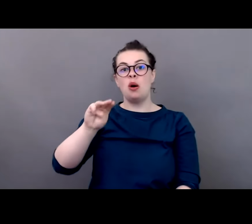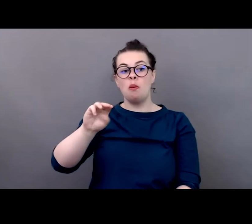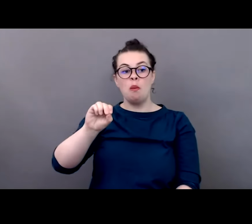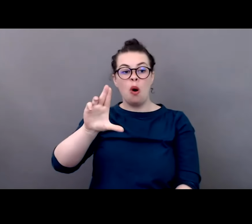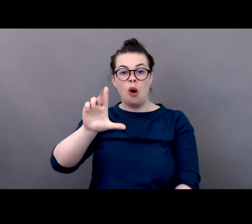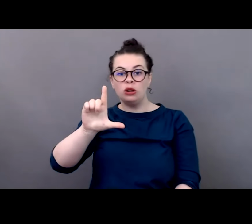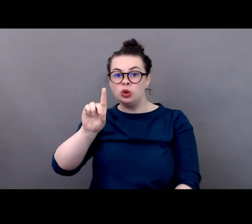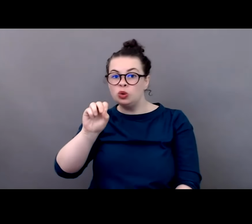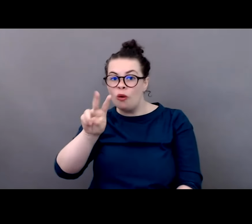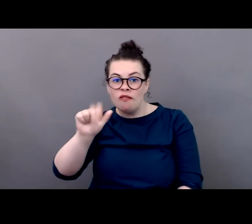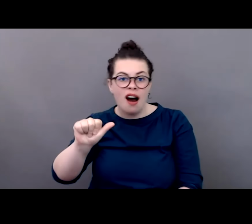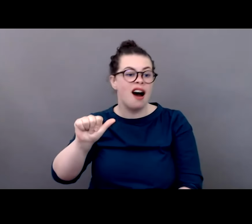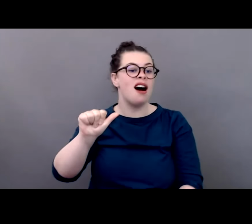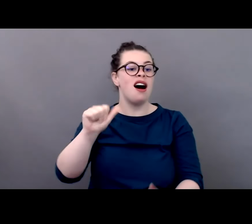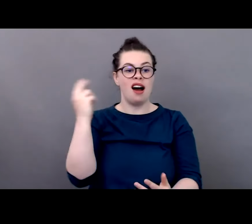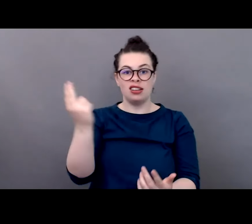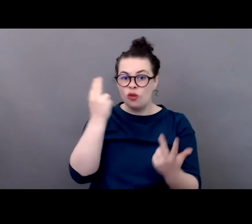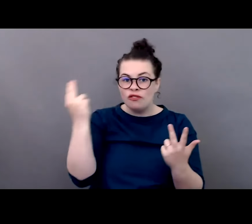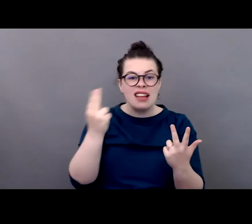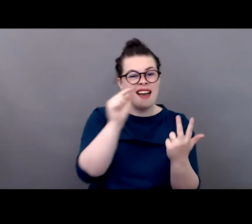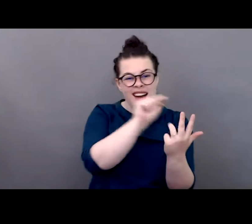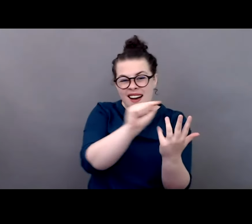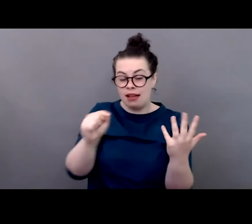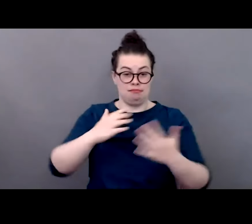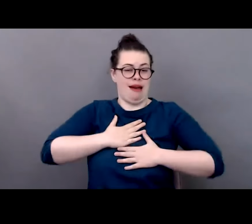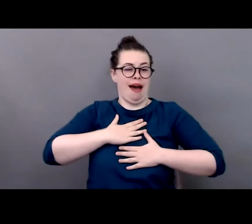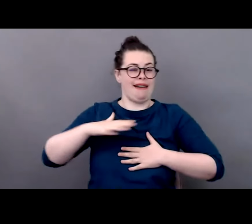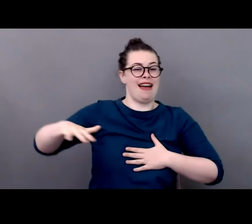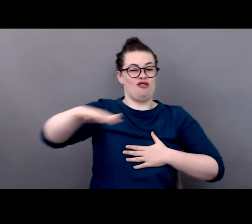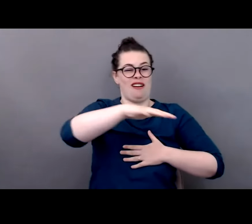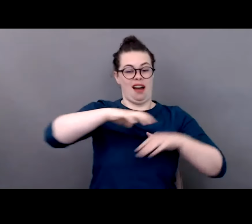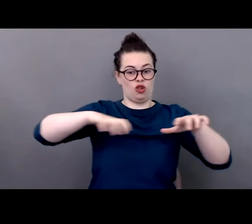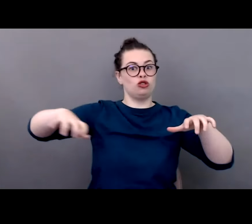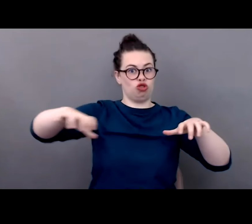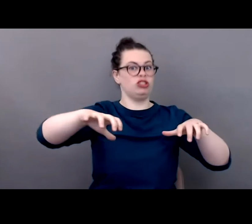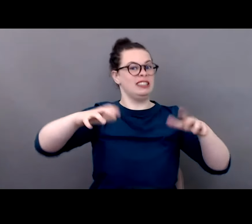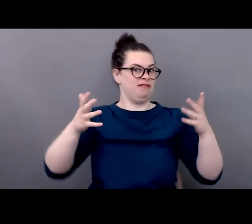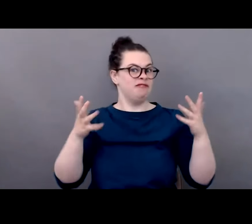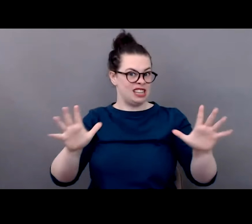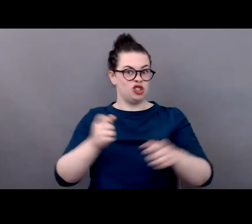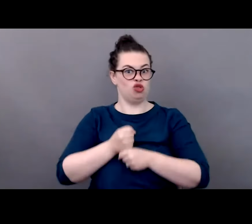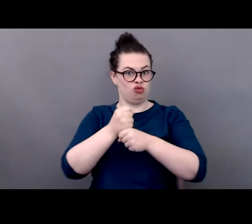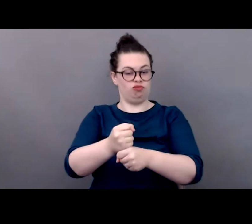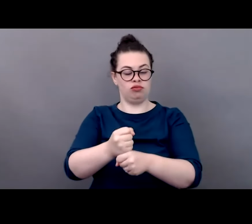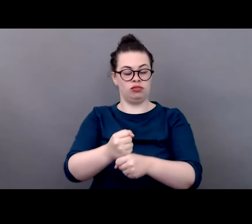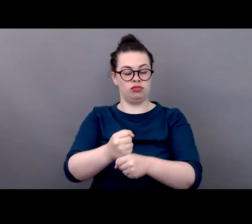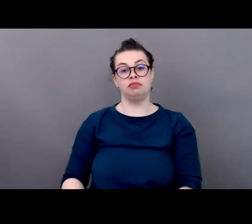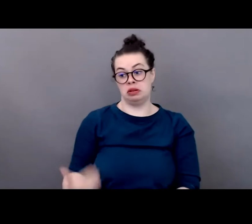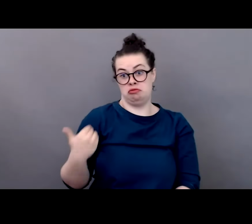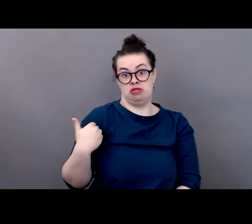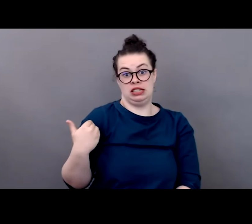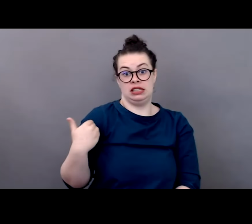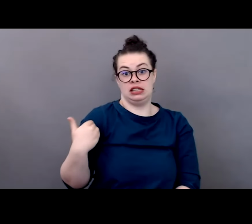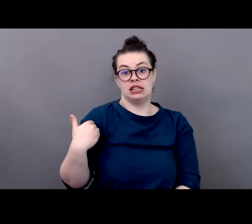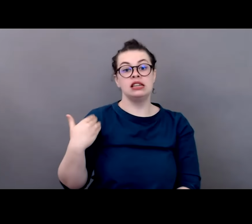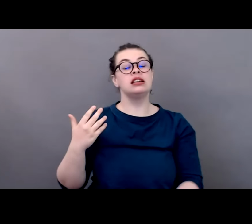held online session, and there were one state party, one report of the state party considered at the